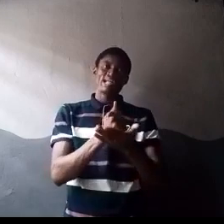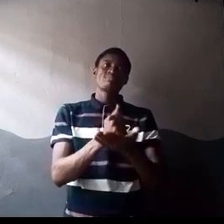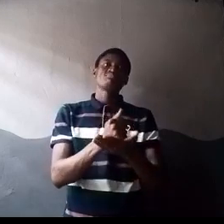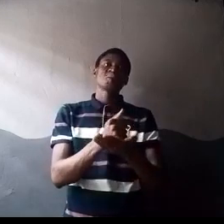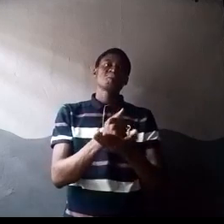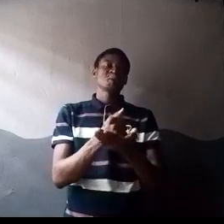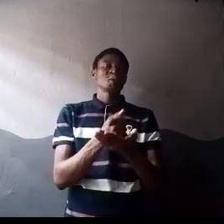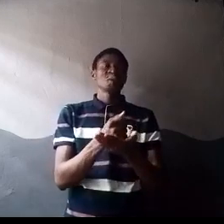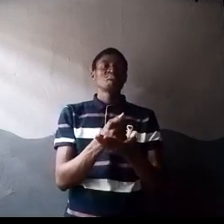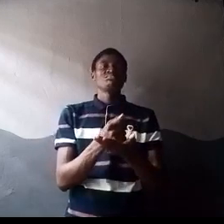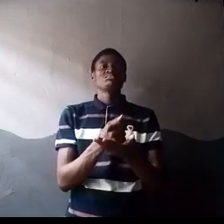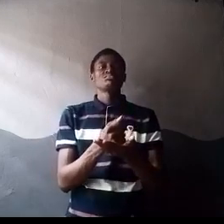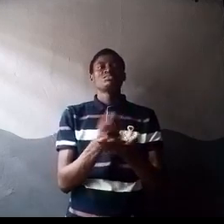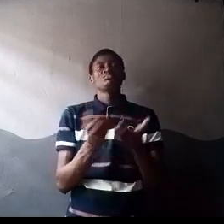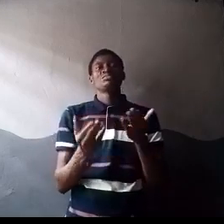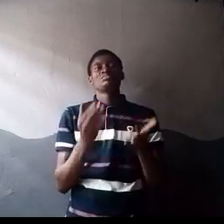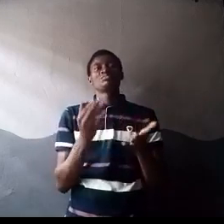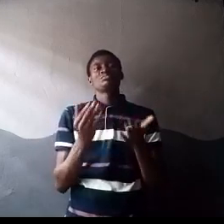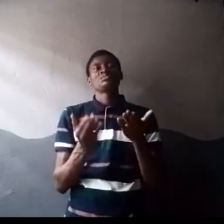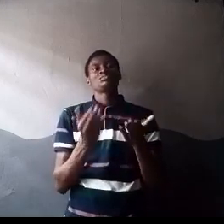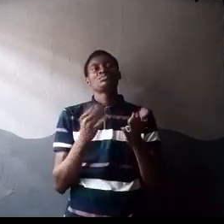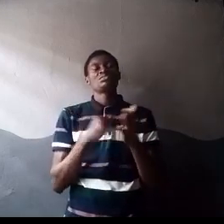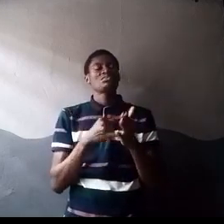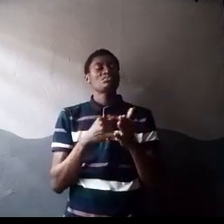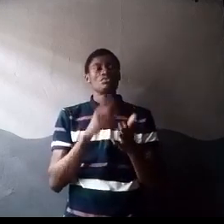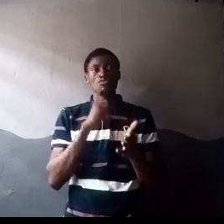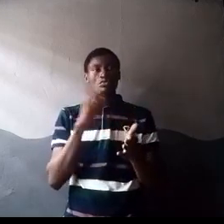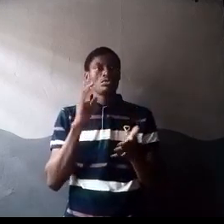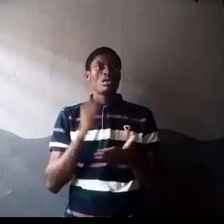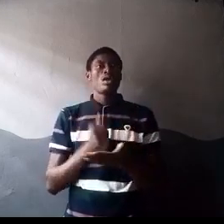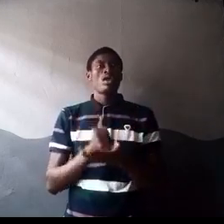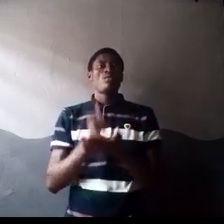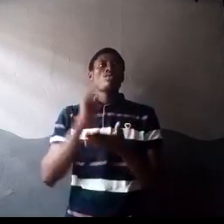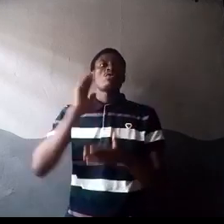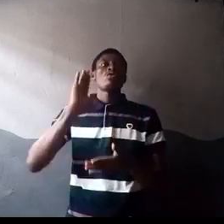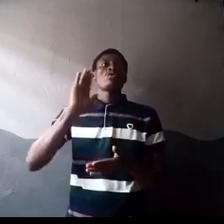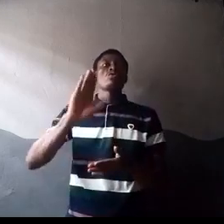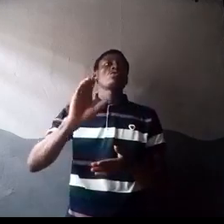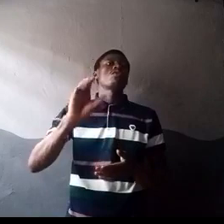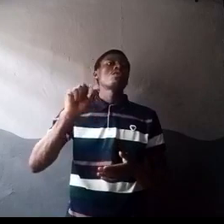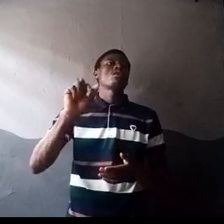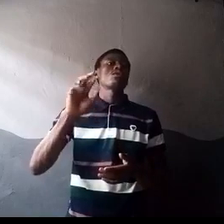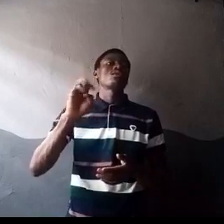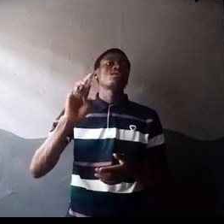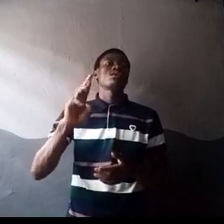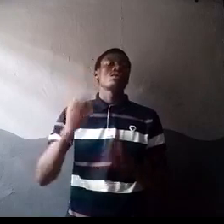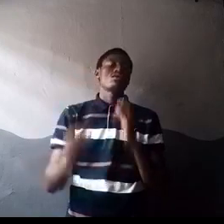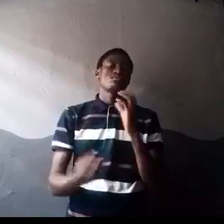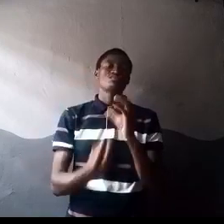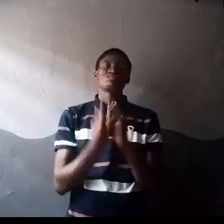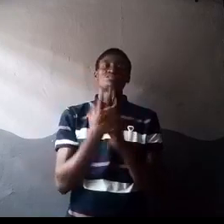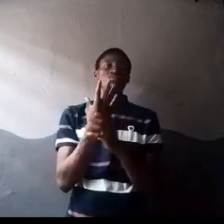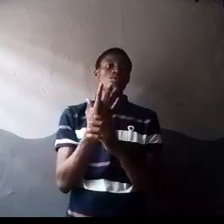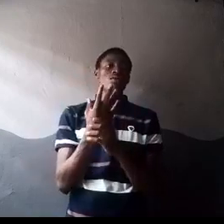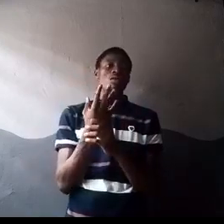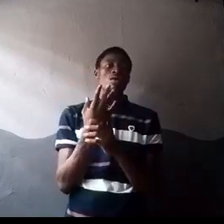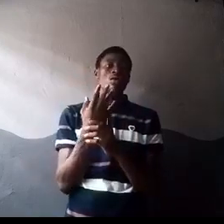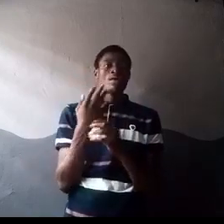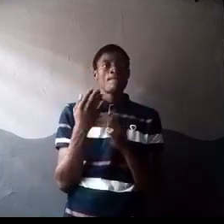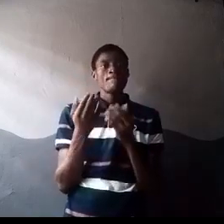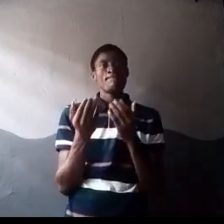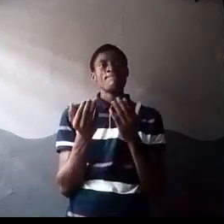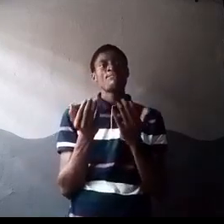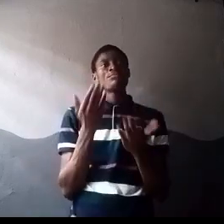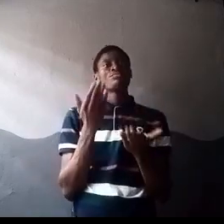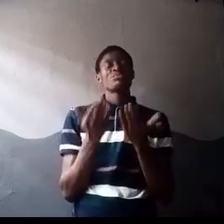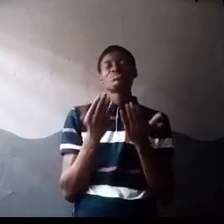definitely going to help you in your career progression, yes. But what other reasons do you want this course? Is it that there are some study trips